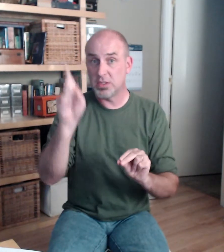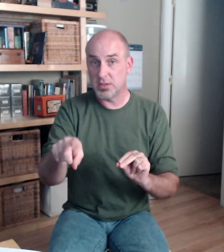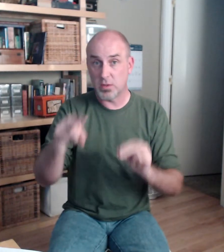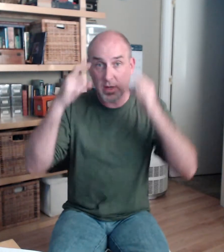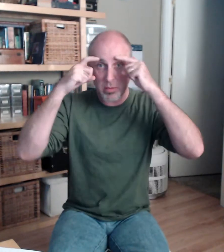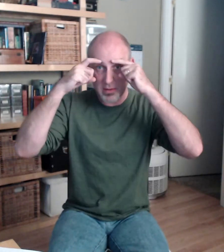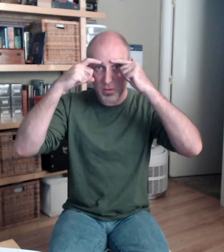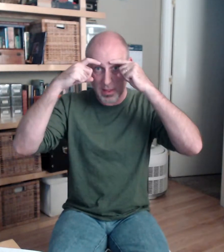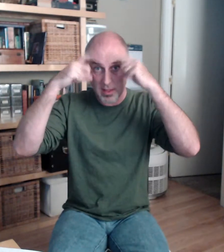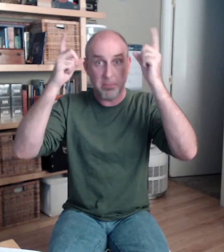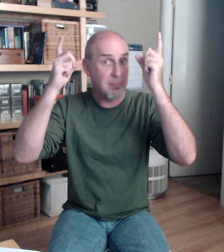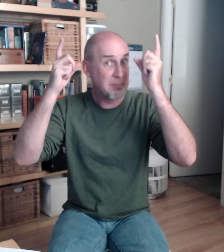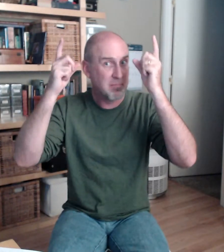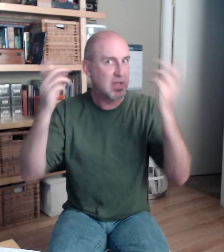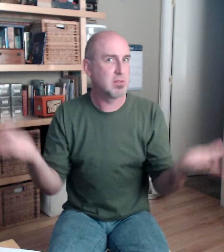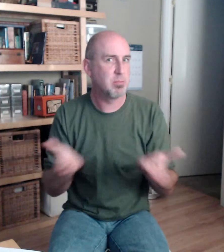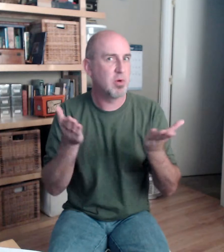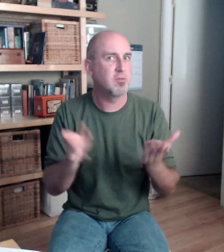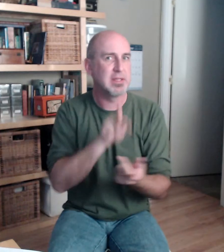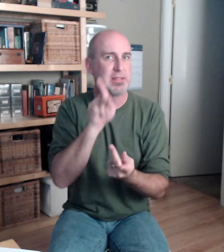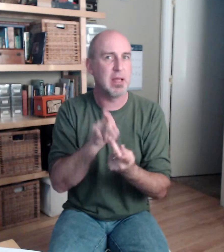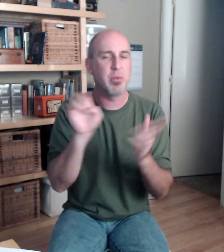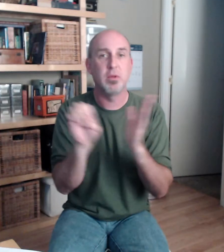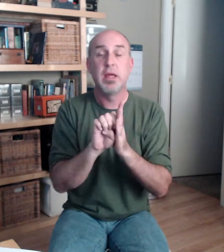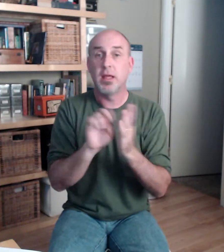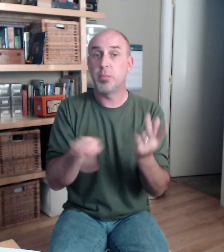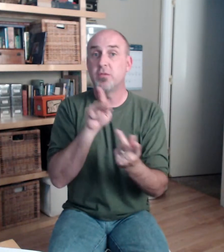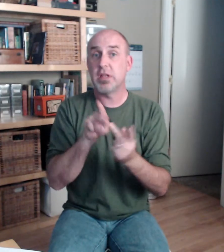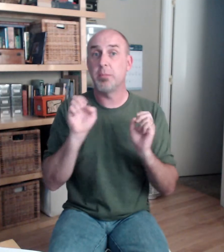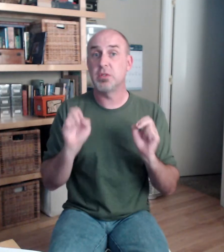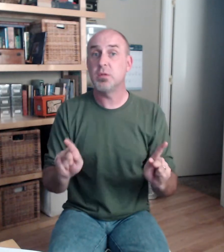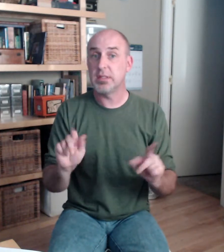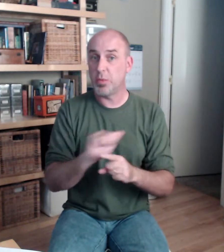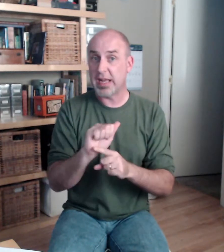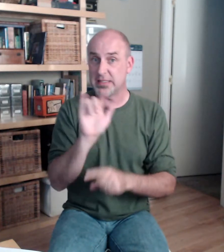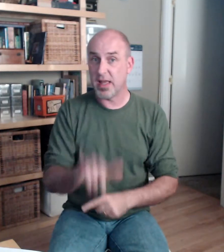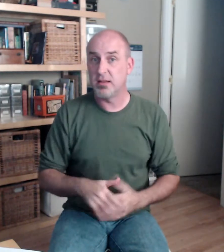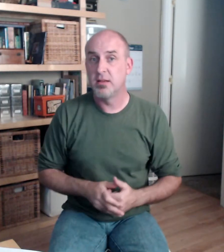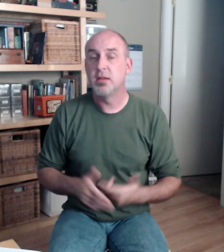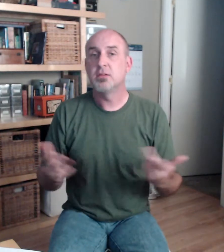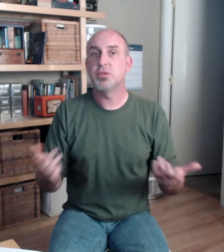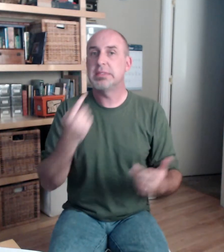questions with your eyebrows going up. Here's a perfect example and a perfect opportunity to practice that. So you would